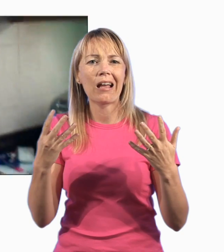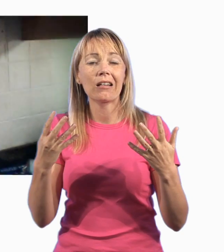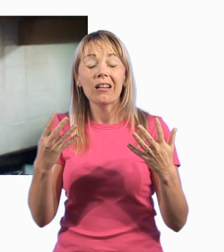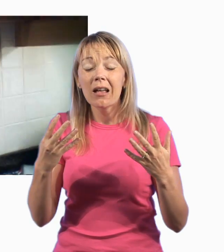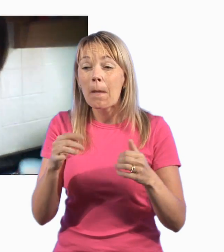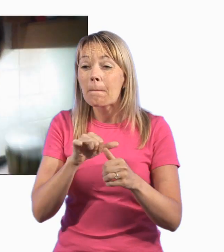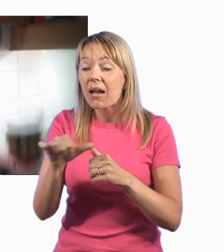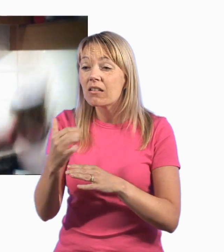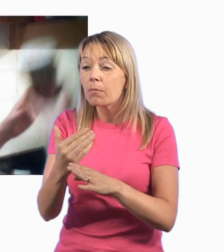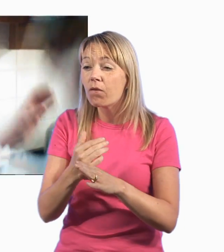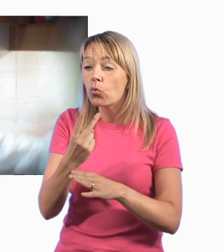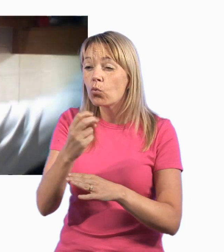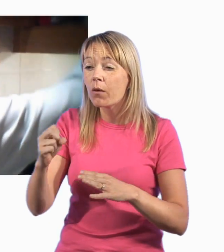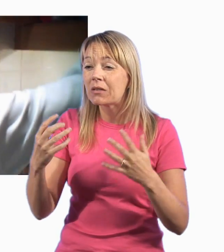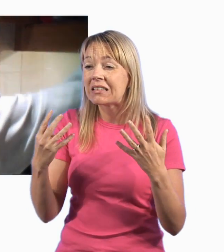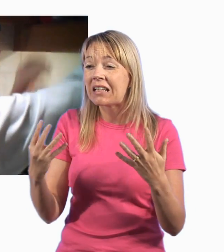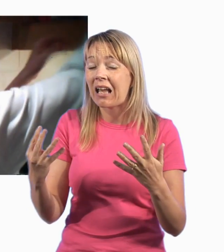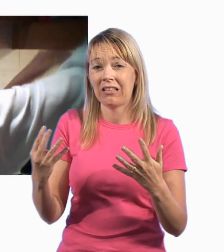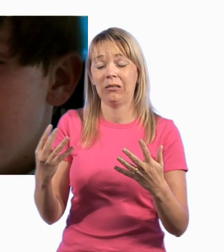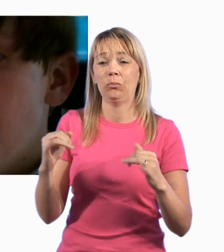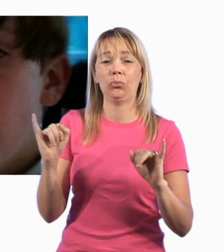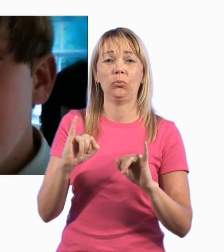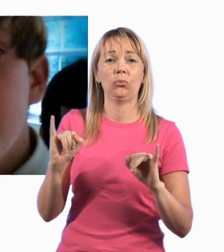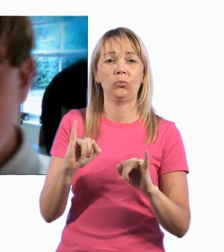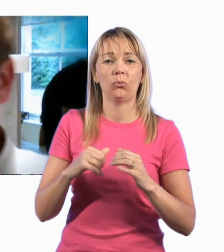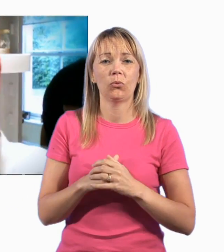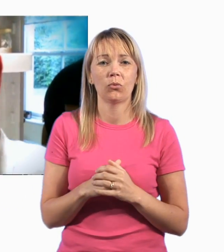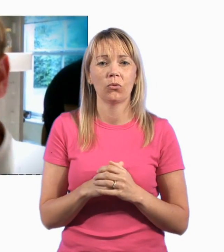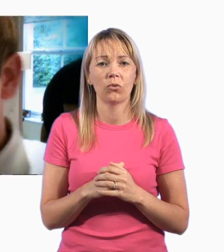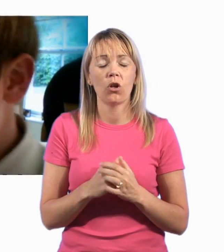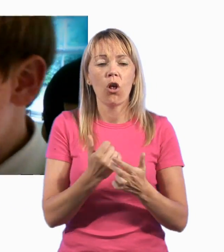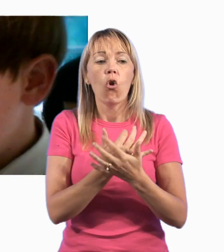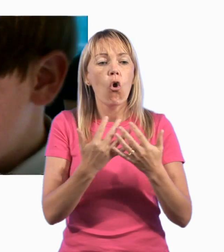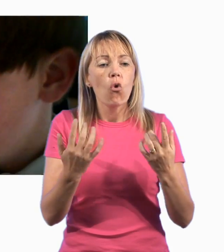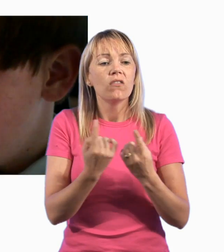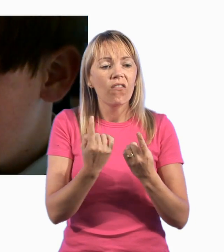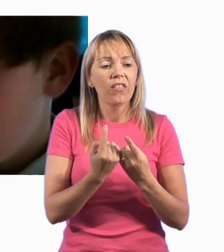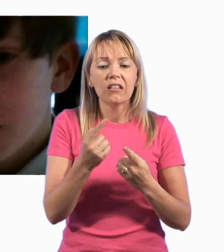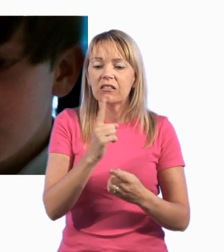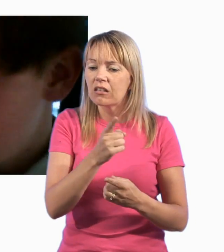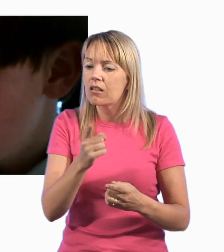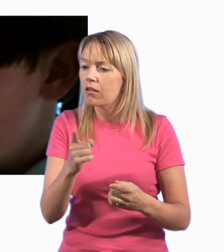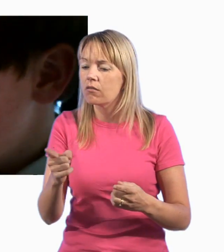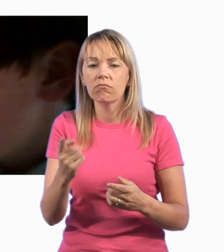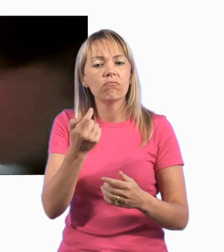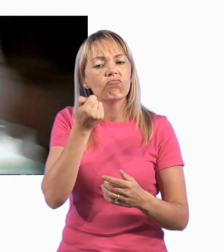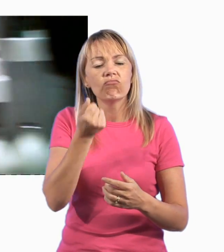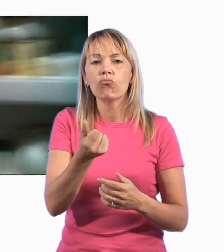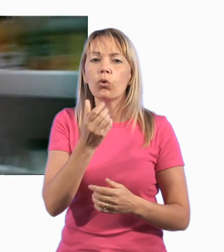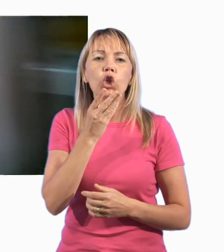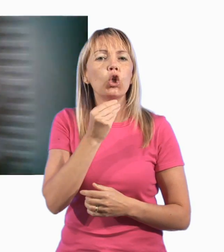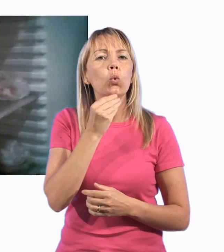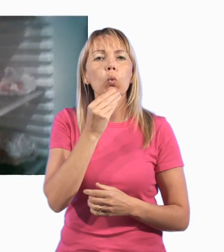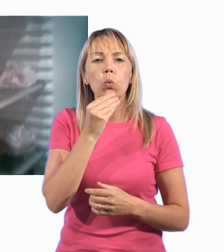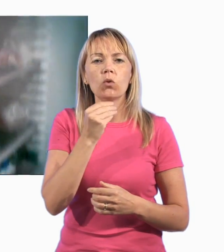before 2009? That's pushing it a bit. A number of items here, which we do not usually use,